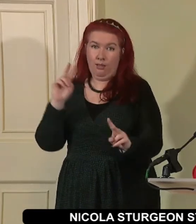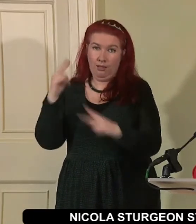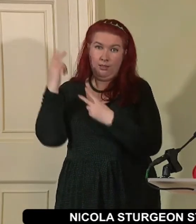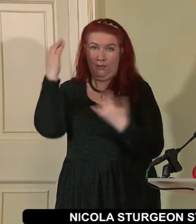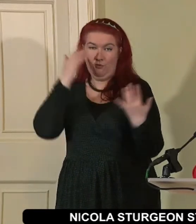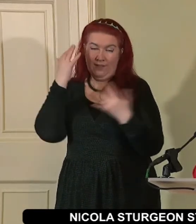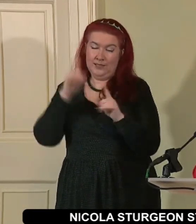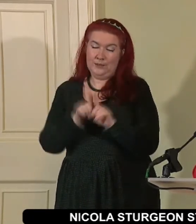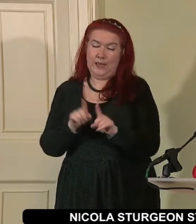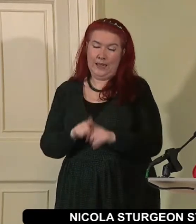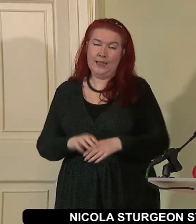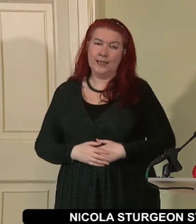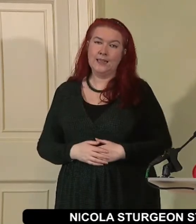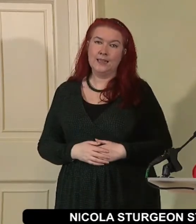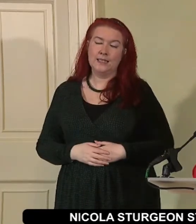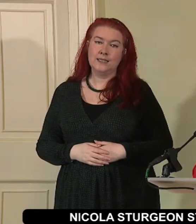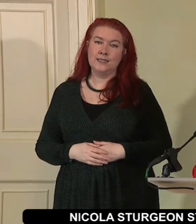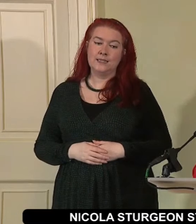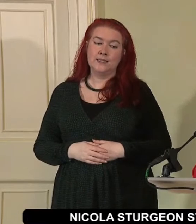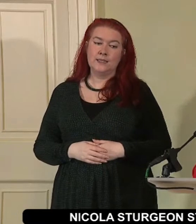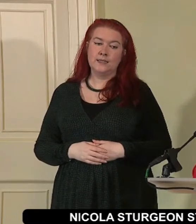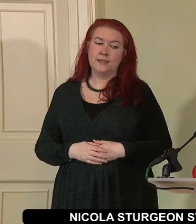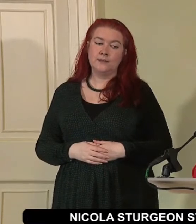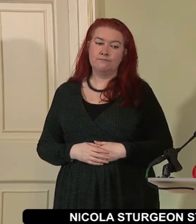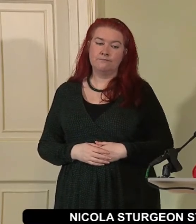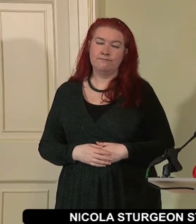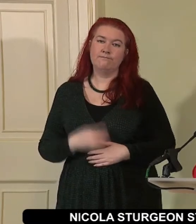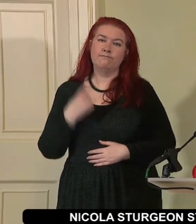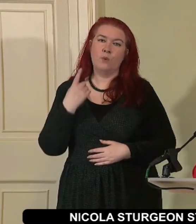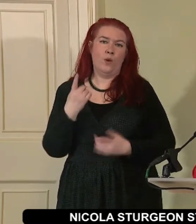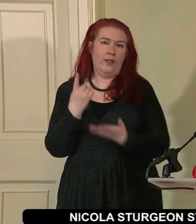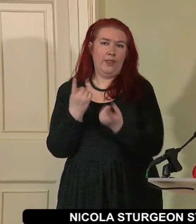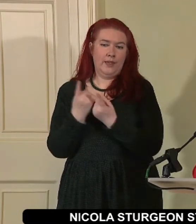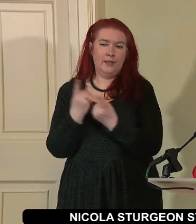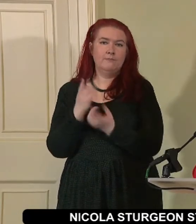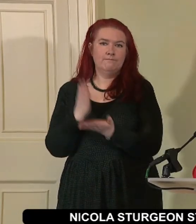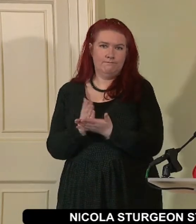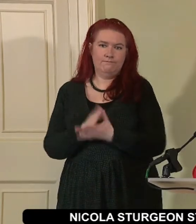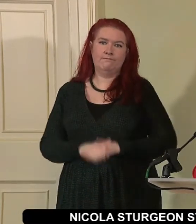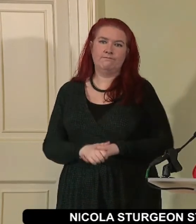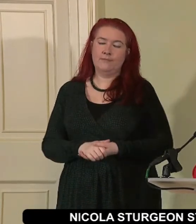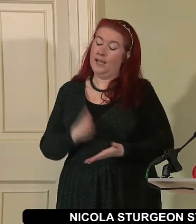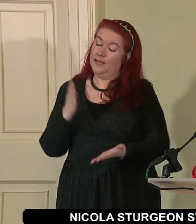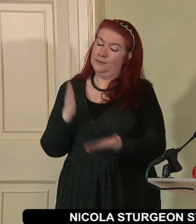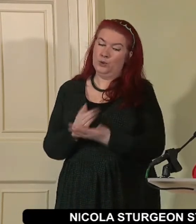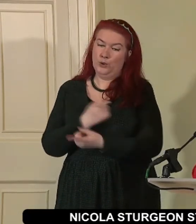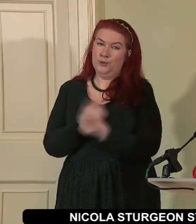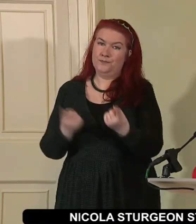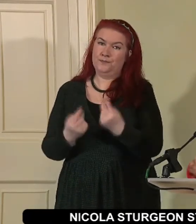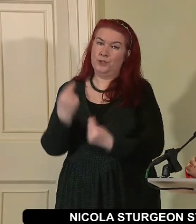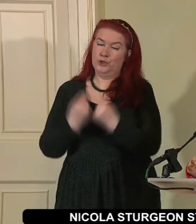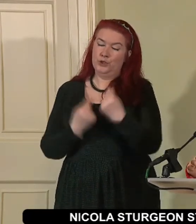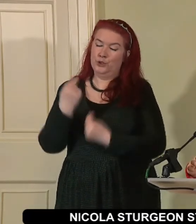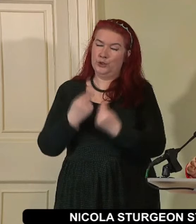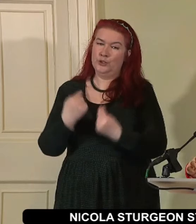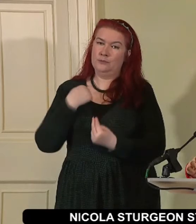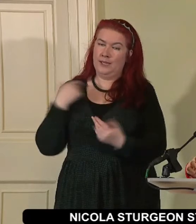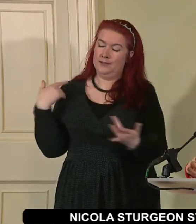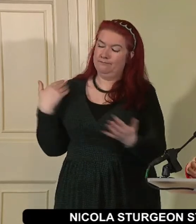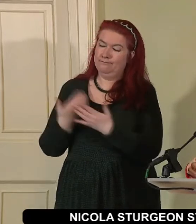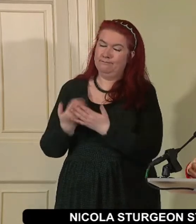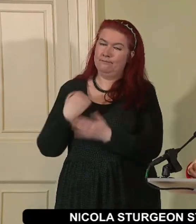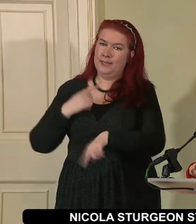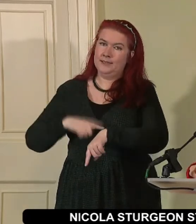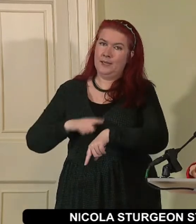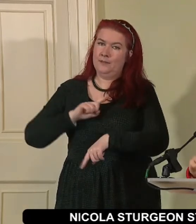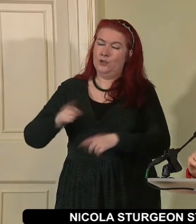length. But one thing is for sure, there will be no shortage of judgment on me and my time as First